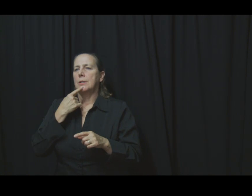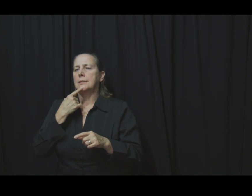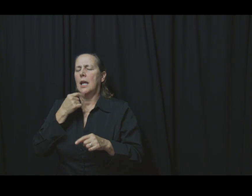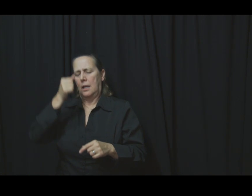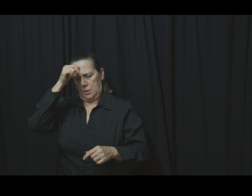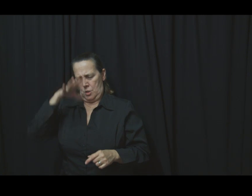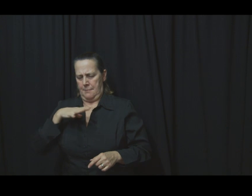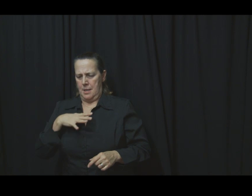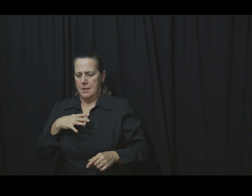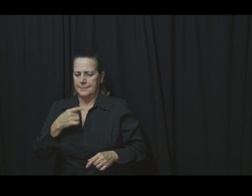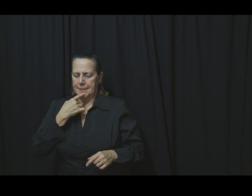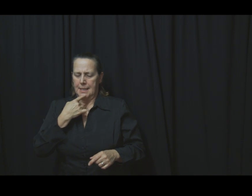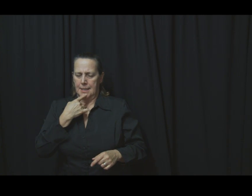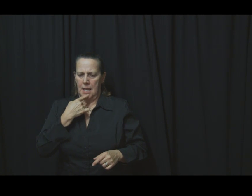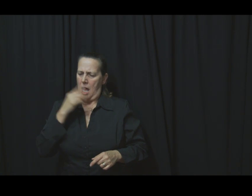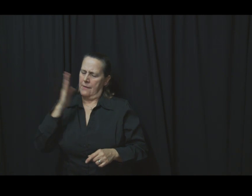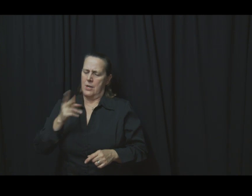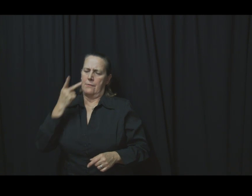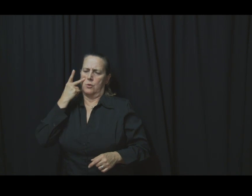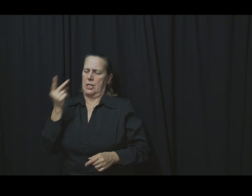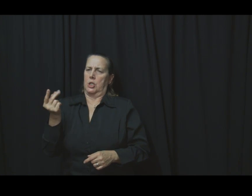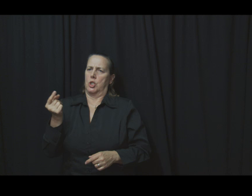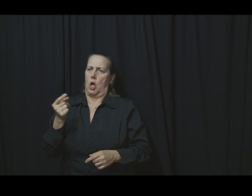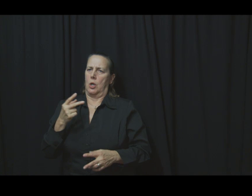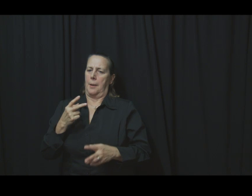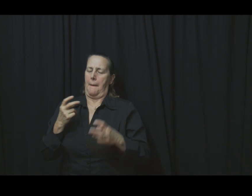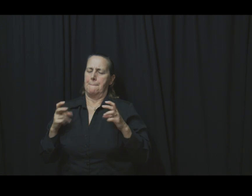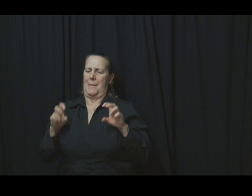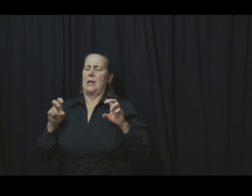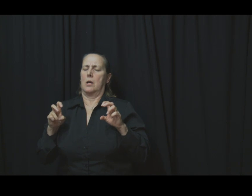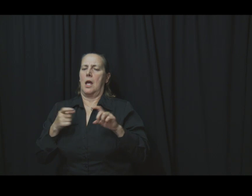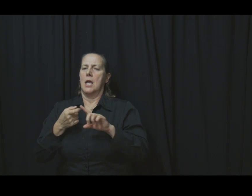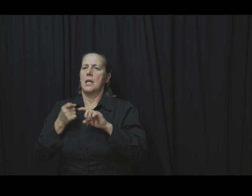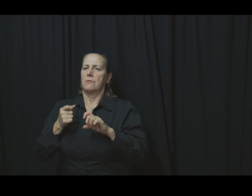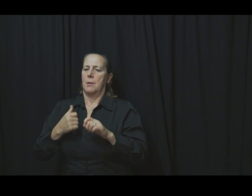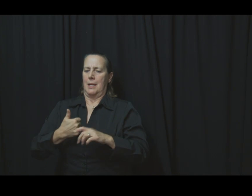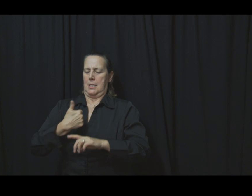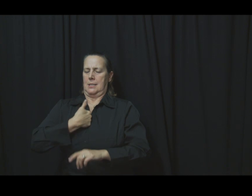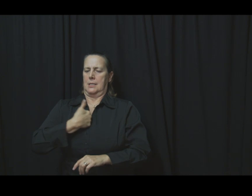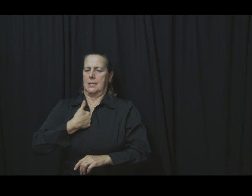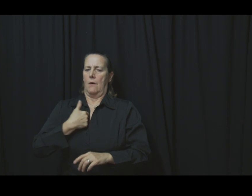seen a dog paralyzed by self-doubt. Actually, I have.